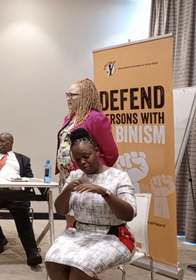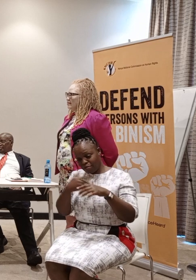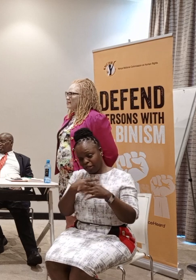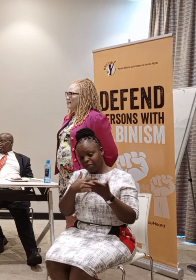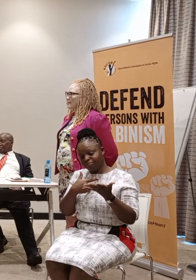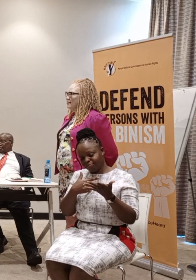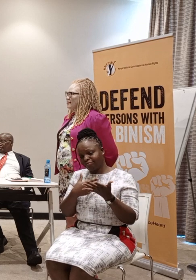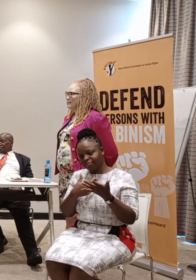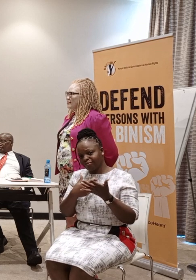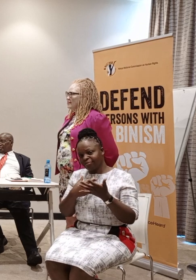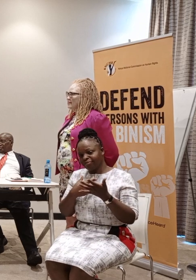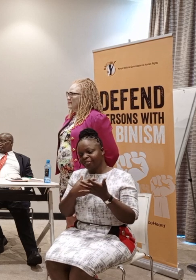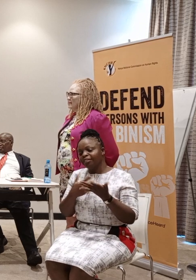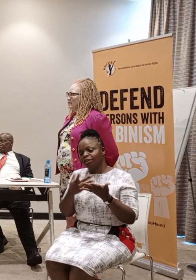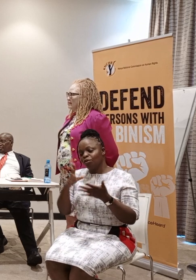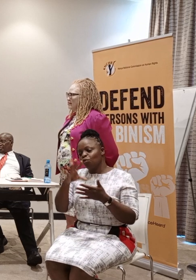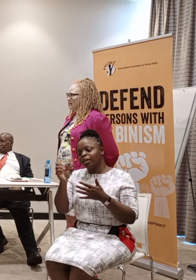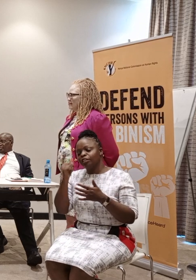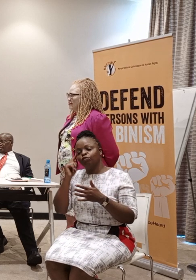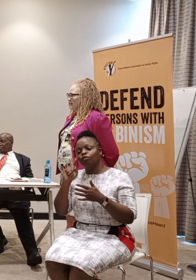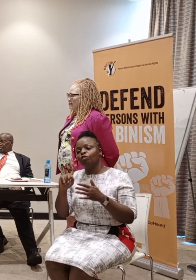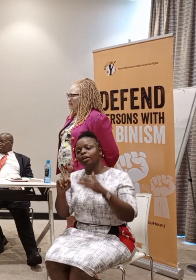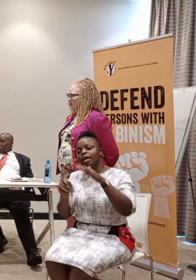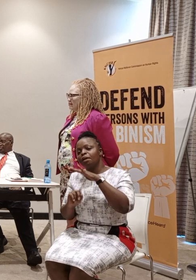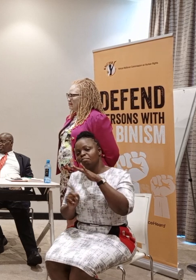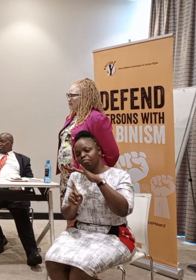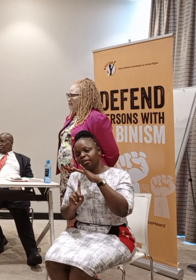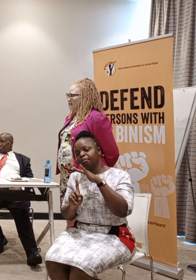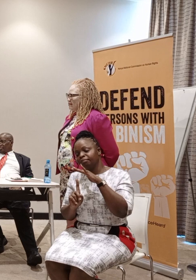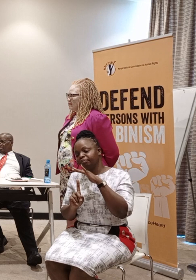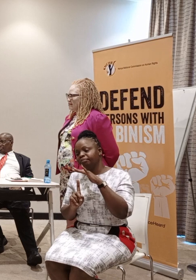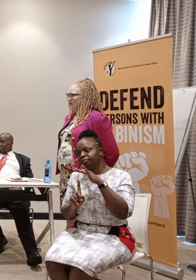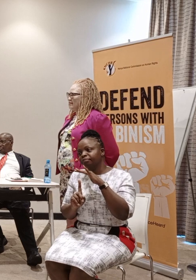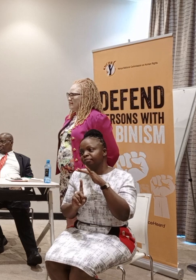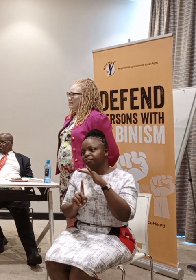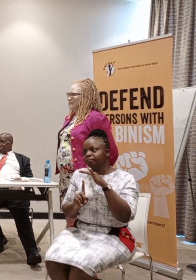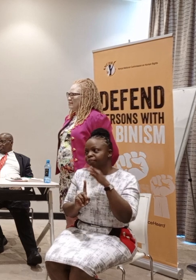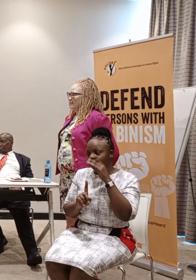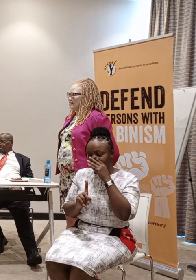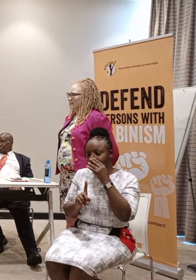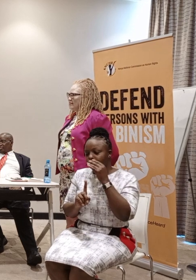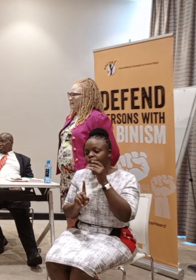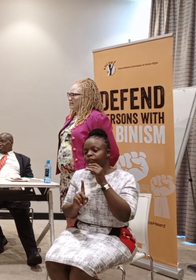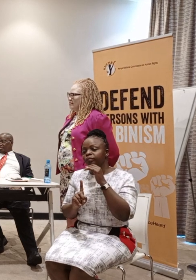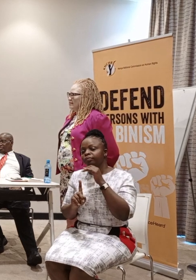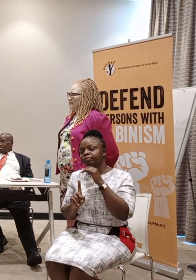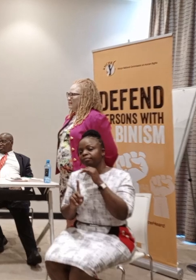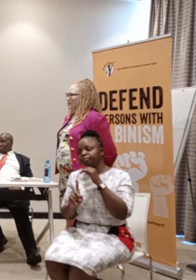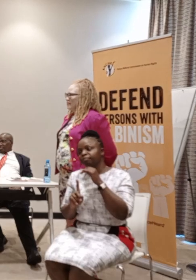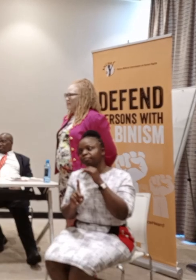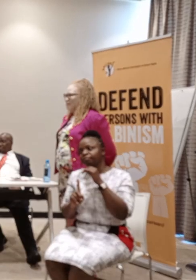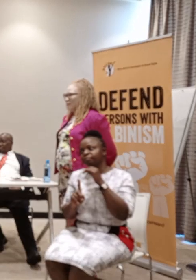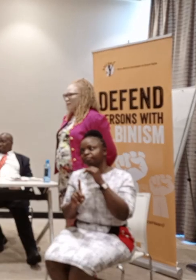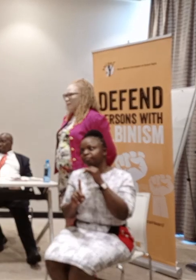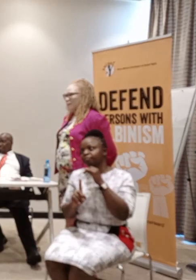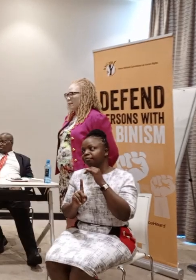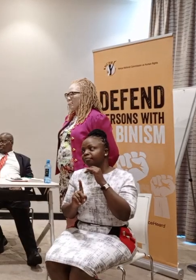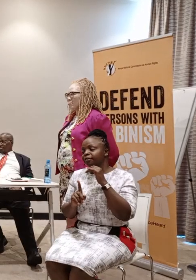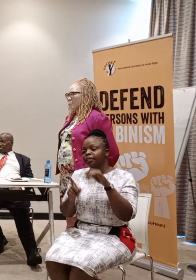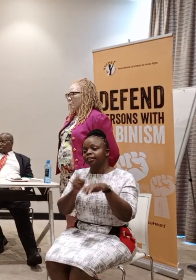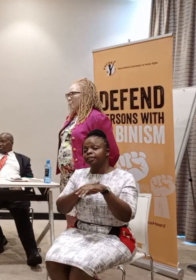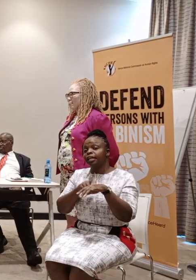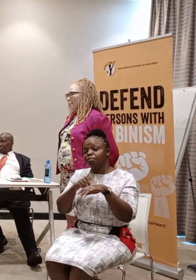example. Actually, no, let me give you two so that you understand how far we've come. So when